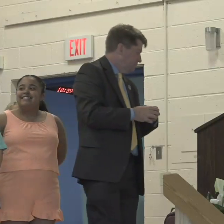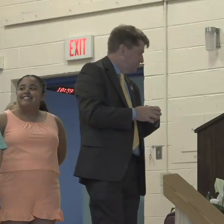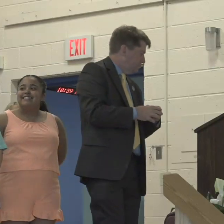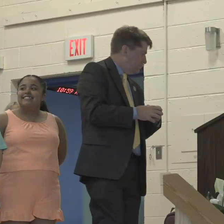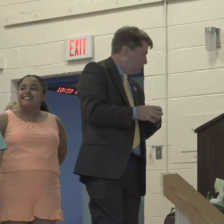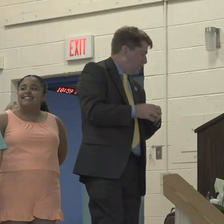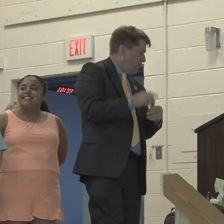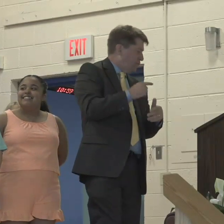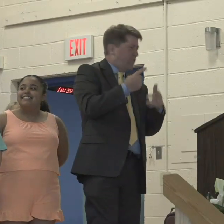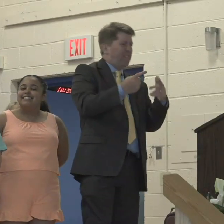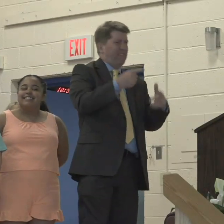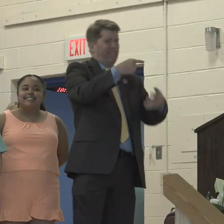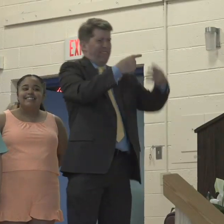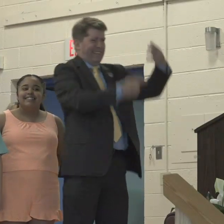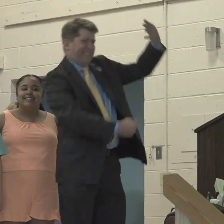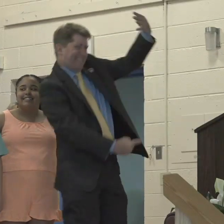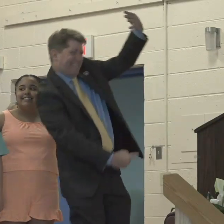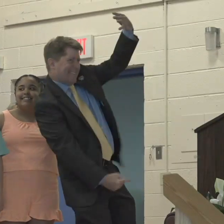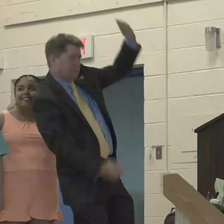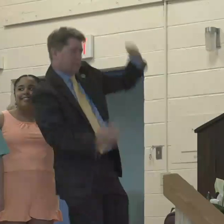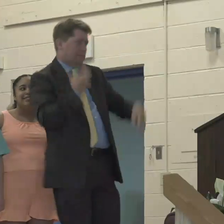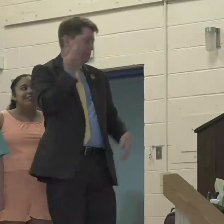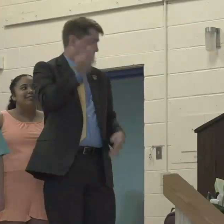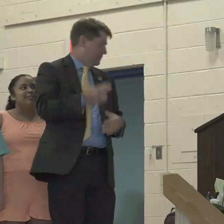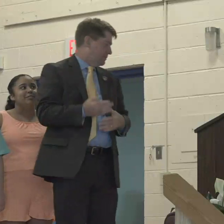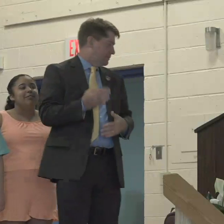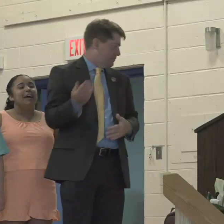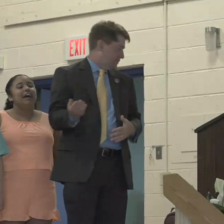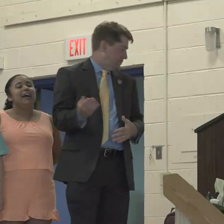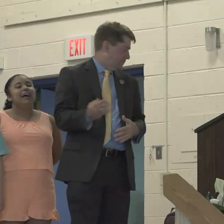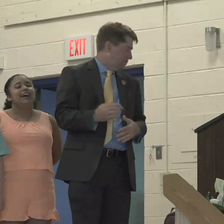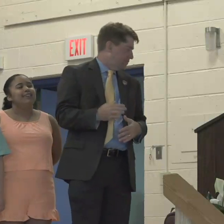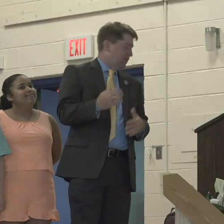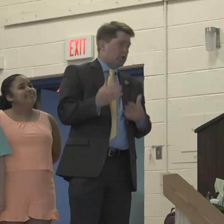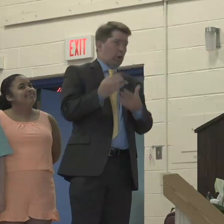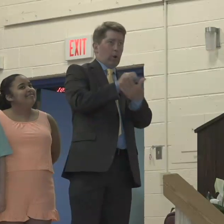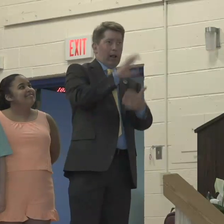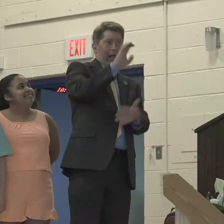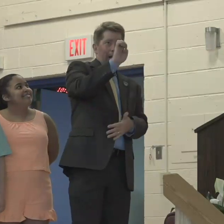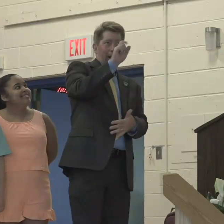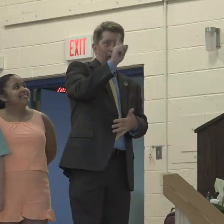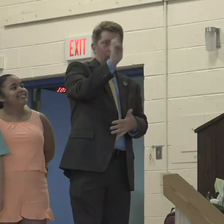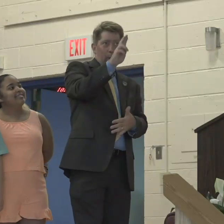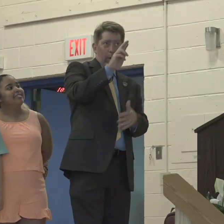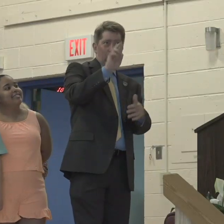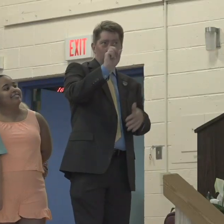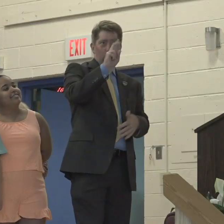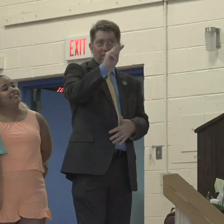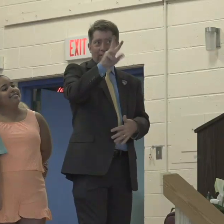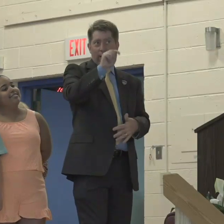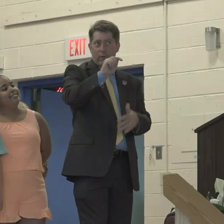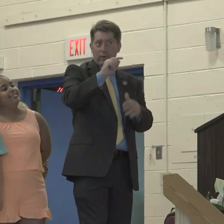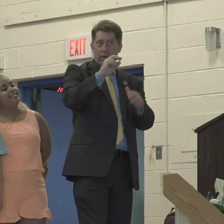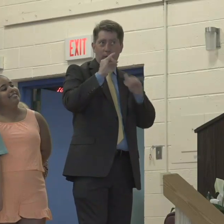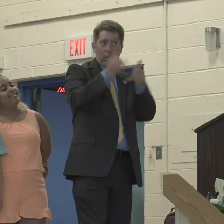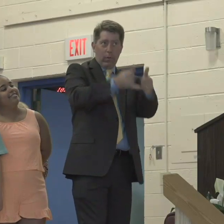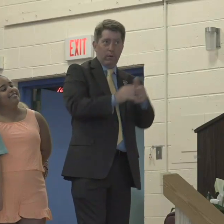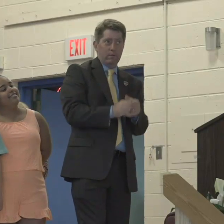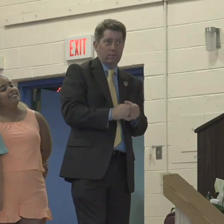everyone pays attention. Because of these qualities, The Eleanor Roosevelt Award